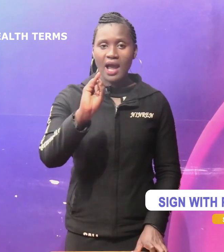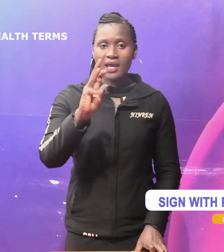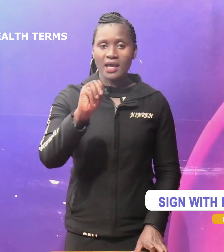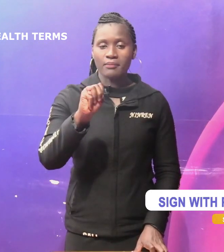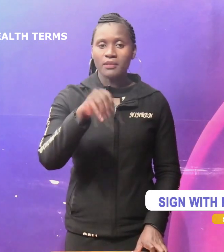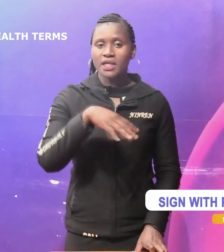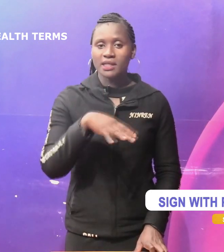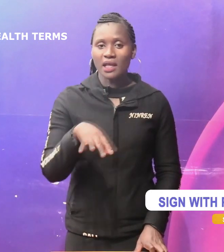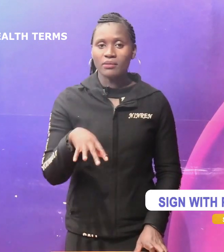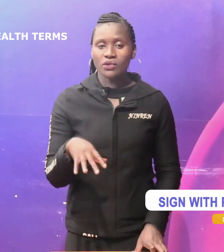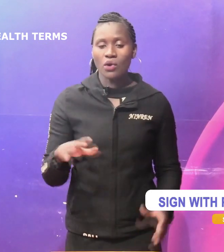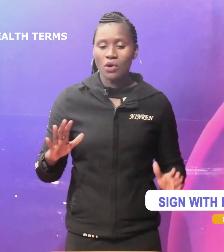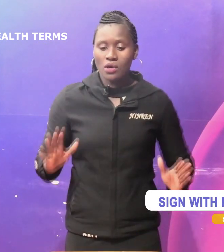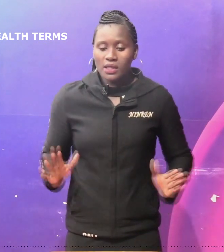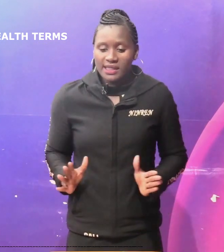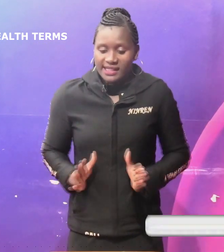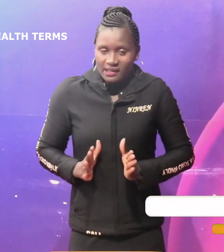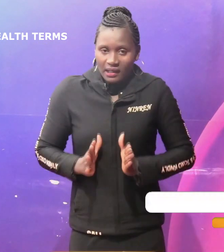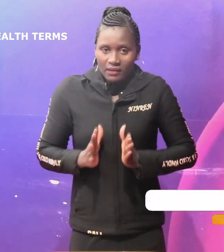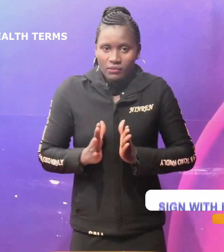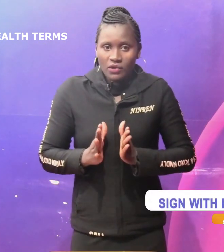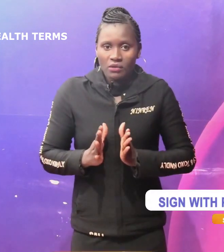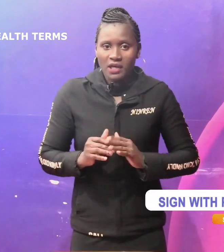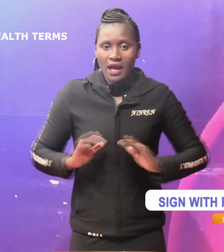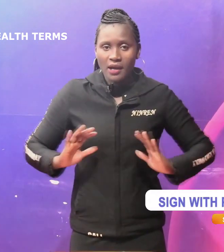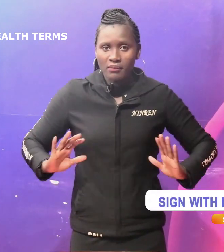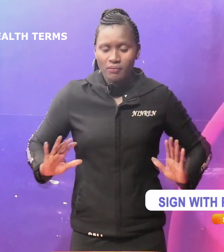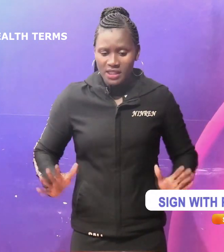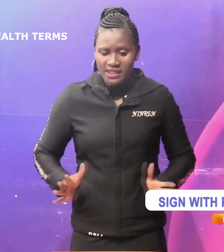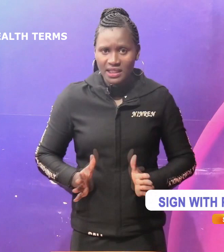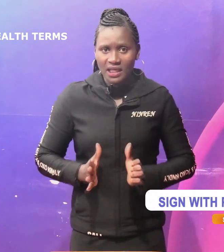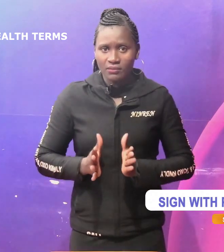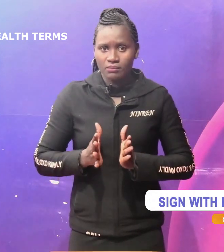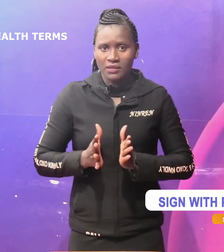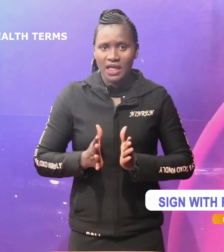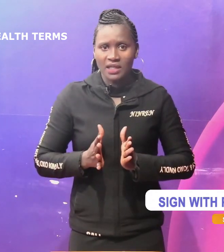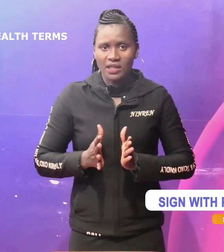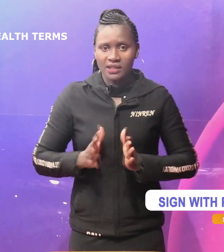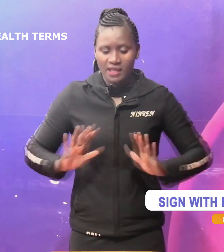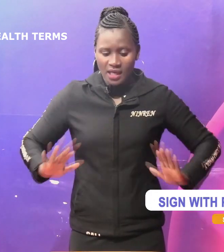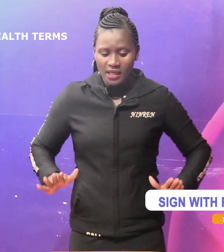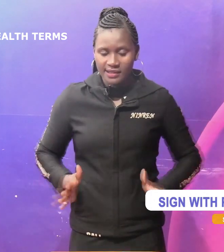S-L-I-M, slim. So slim, become slim, like this,